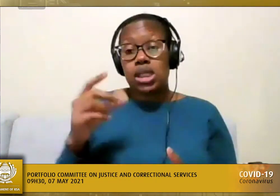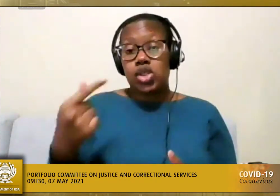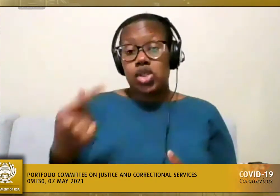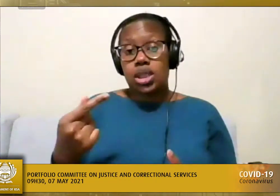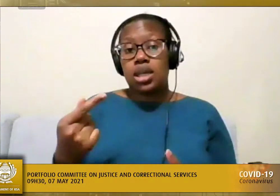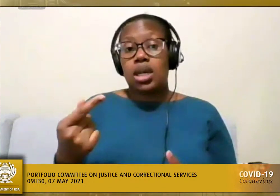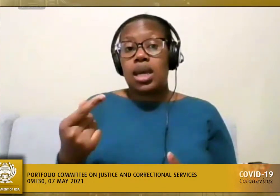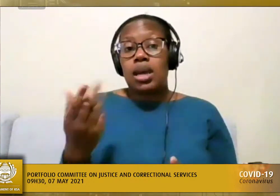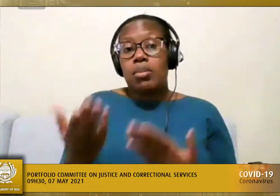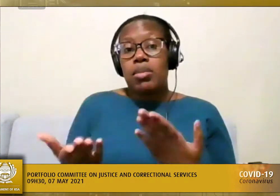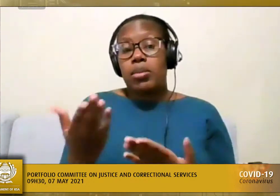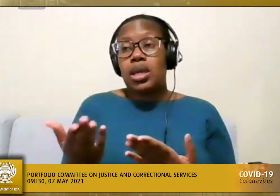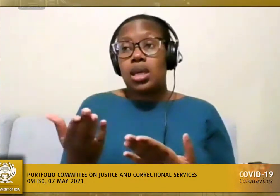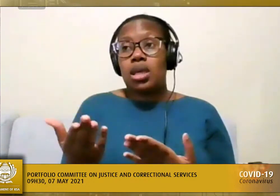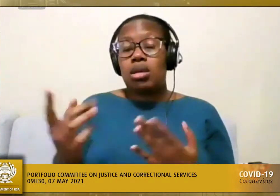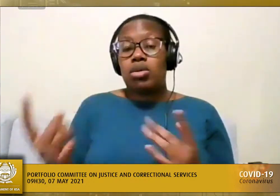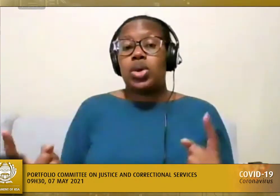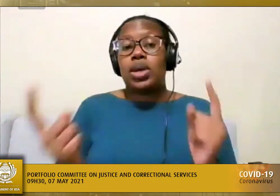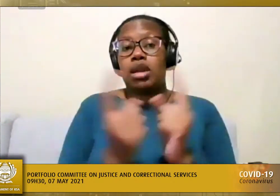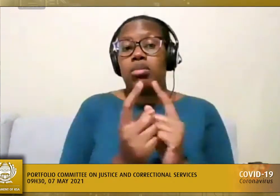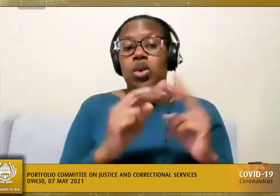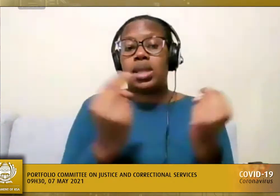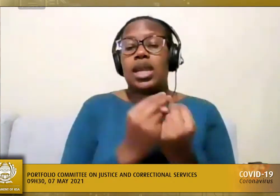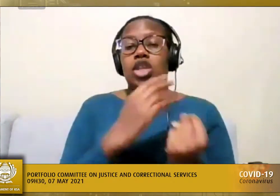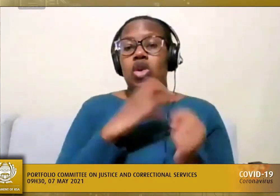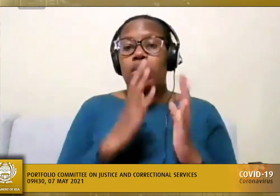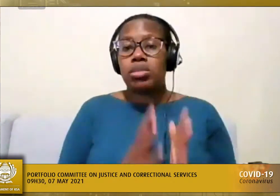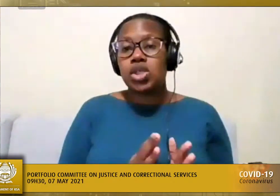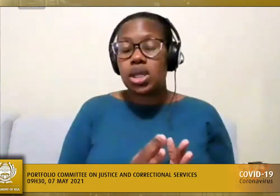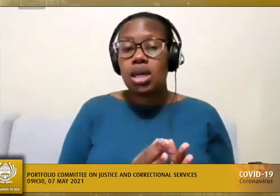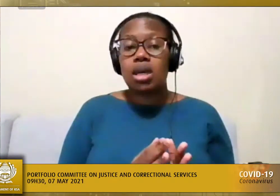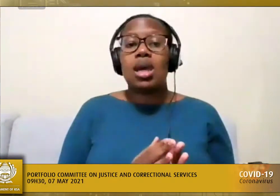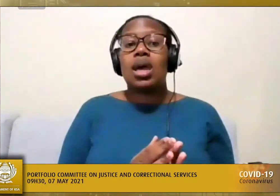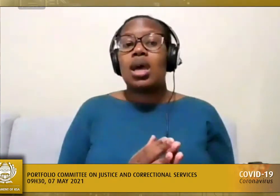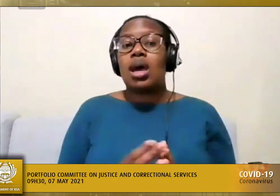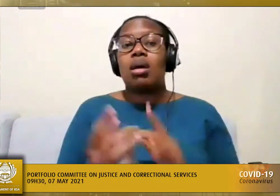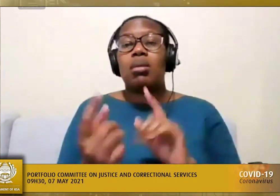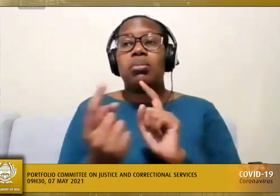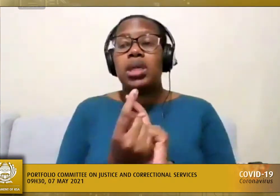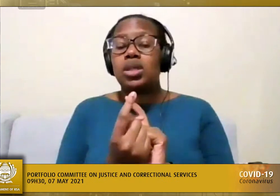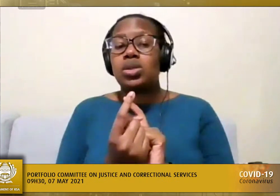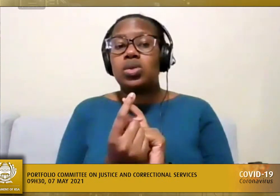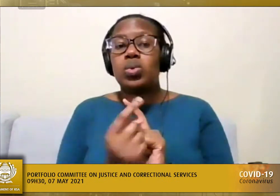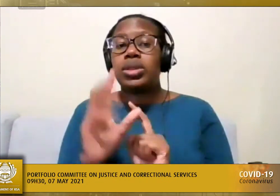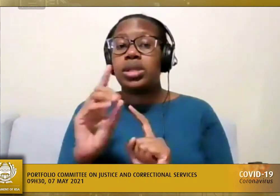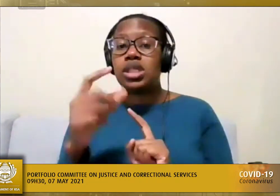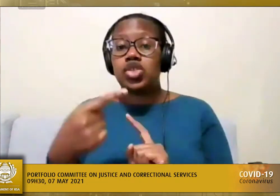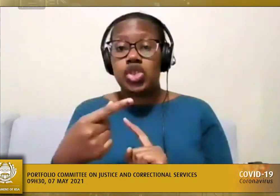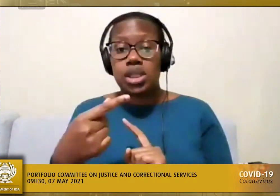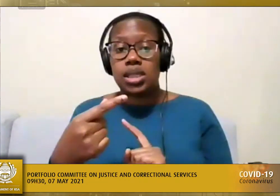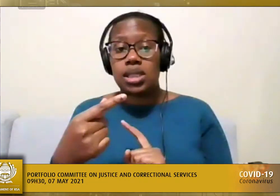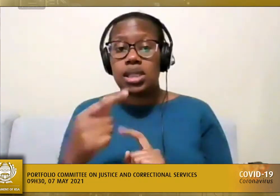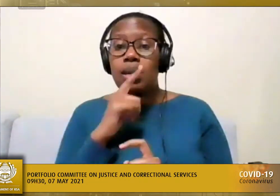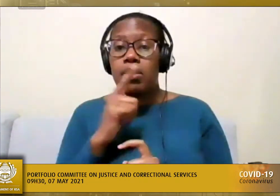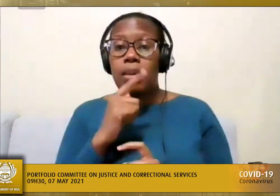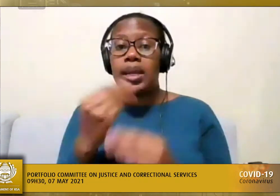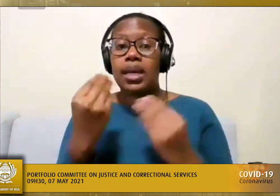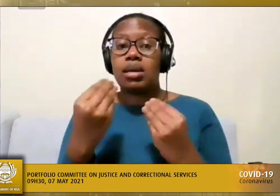you you can also meet with the national commissioner you can also meet with the DJ public